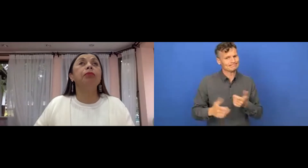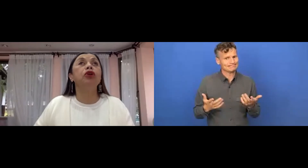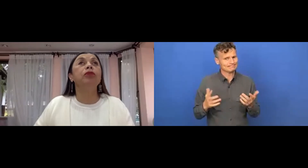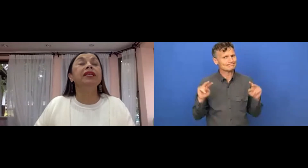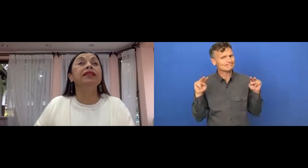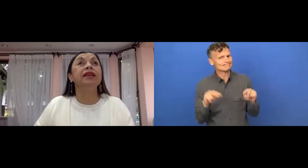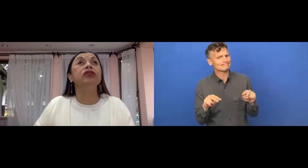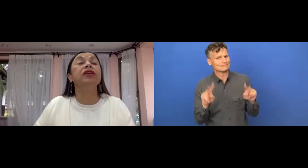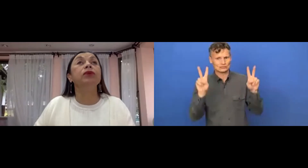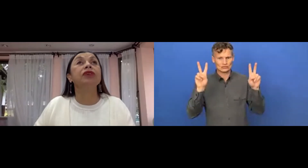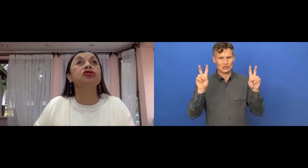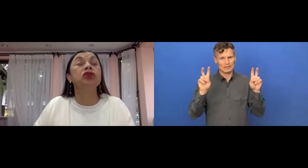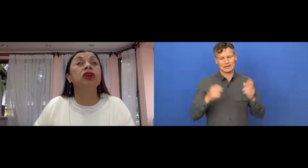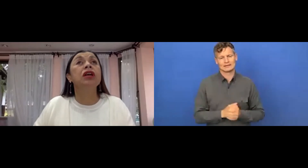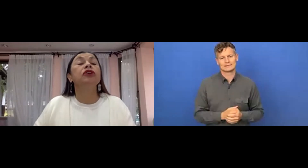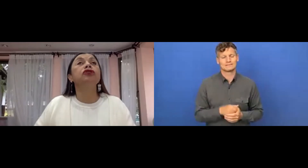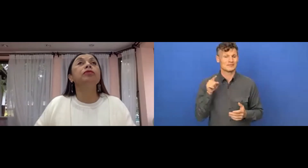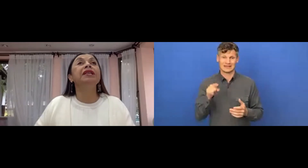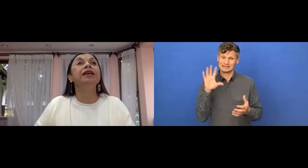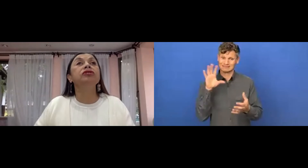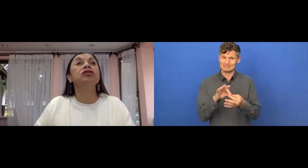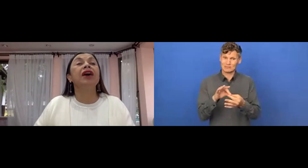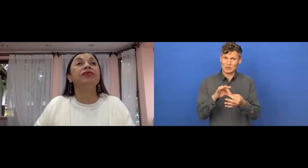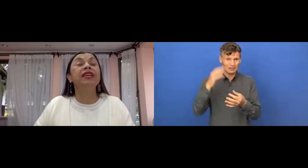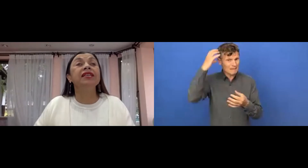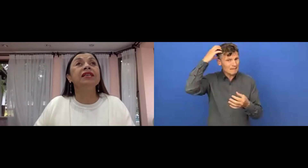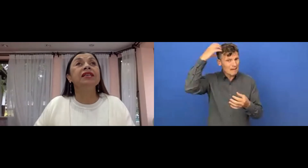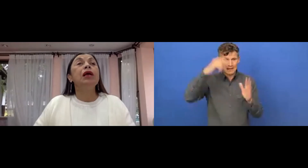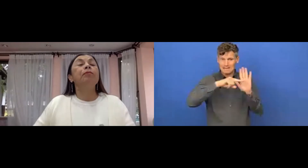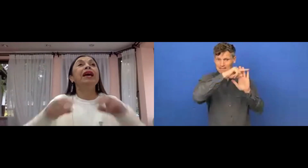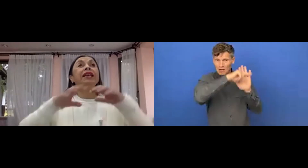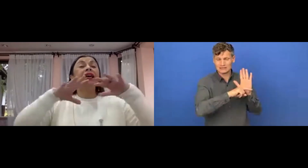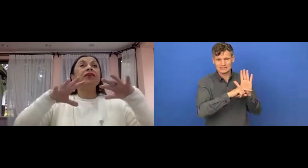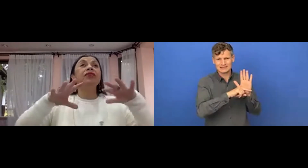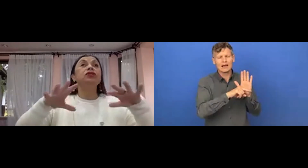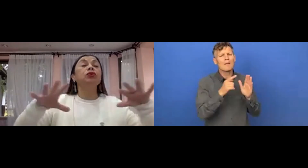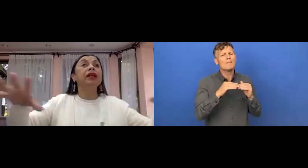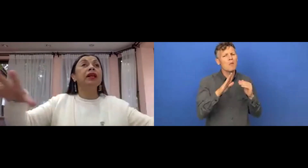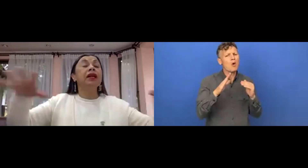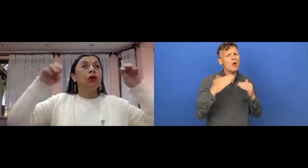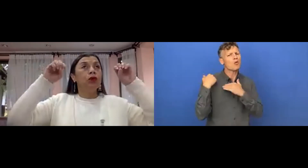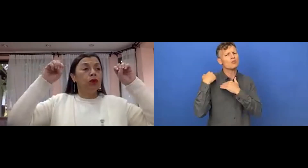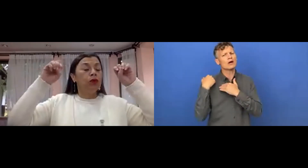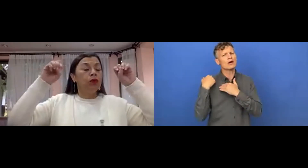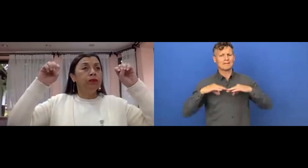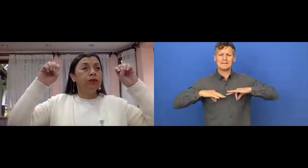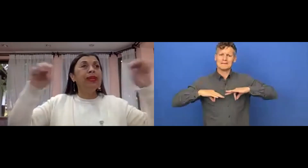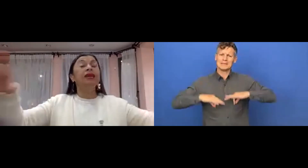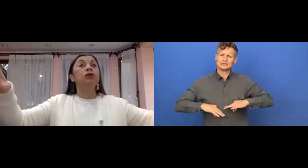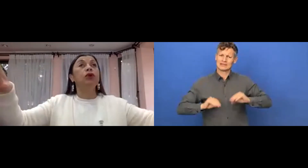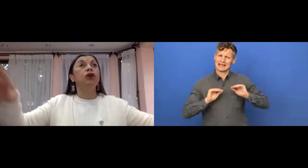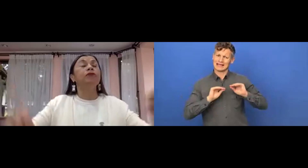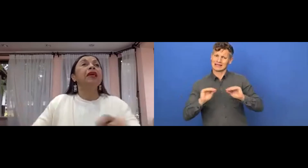for public policy, particularly in ministries of education, but other ministries as well, so that